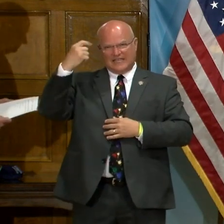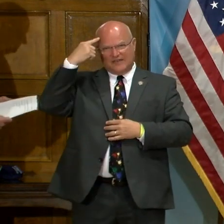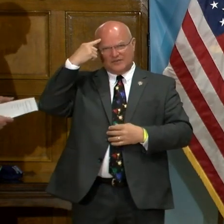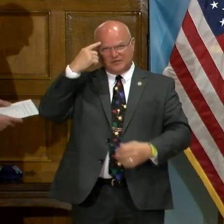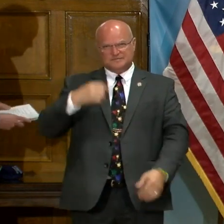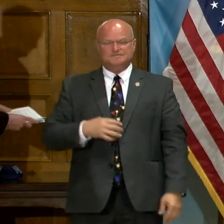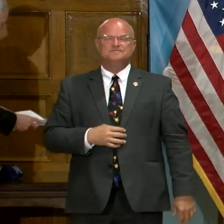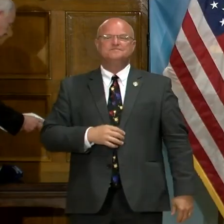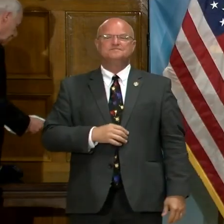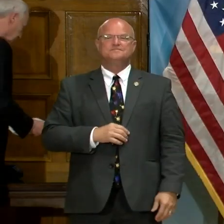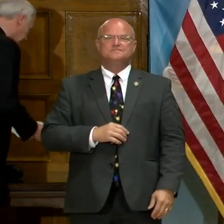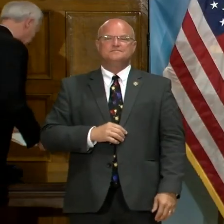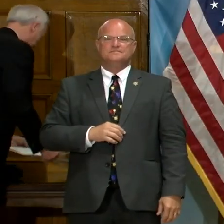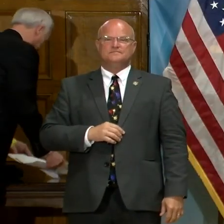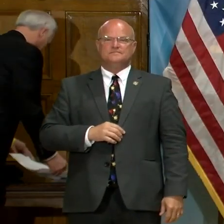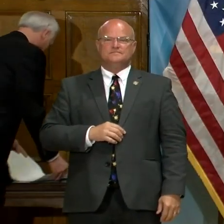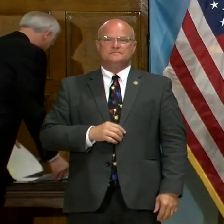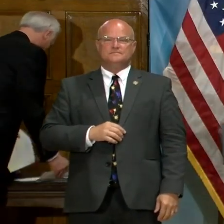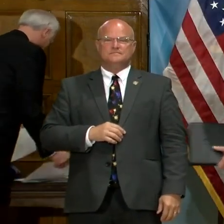governor.